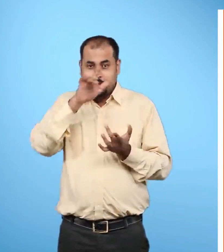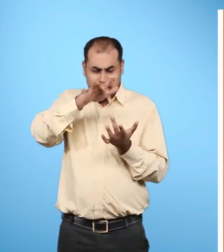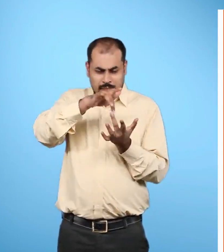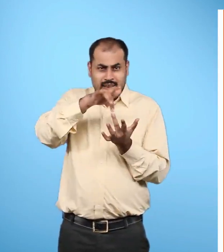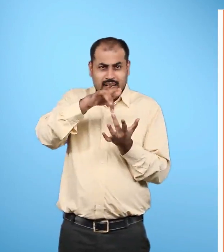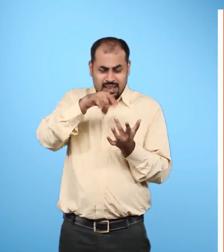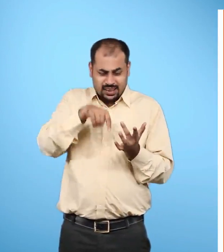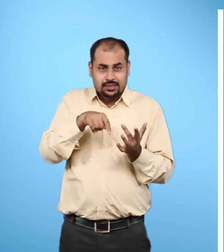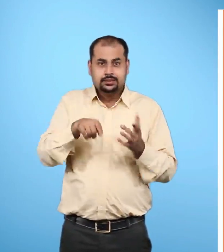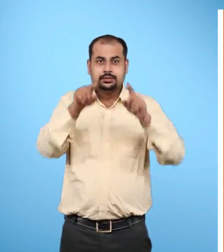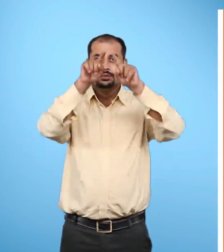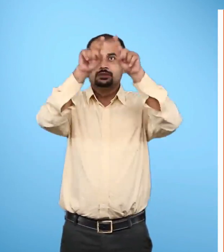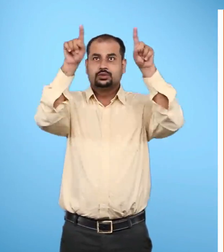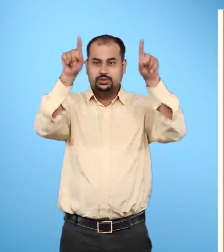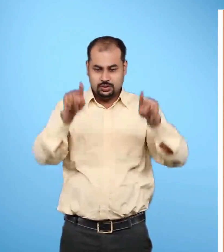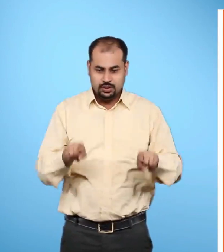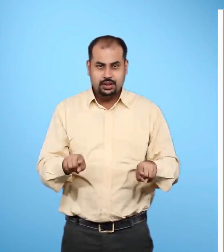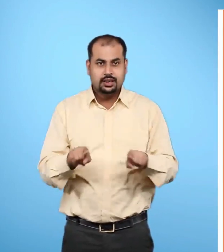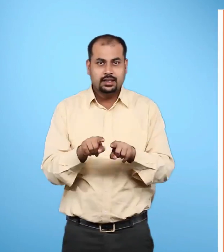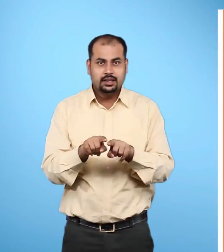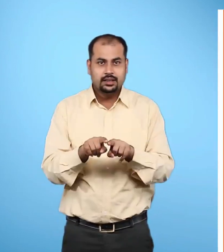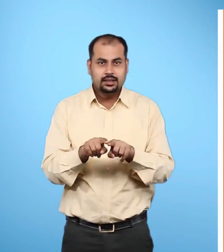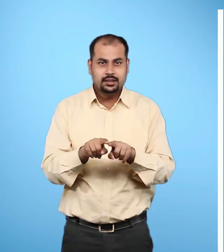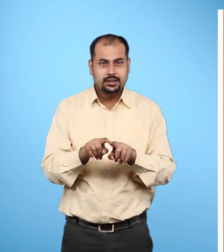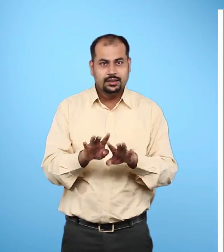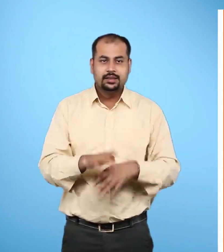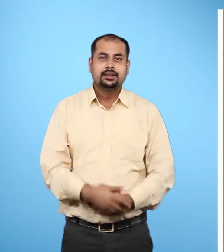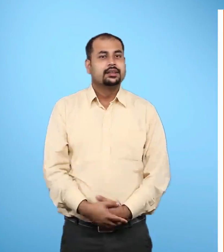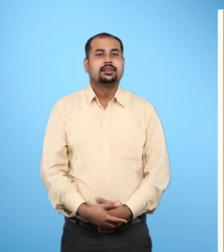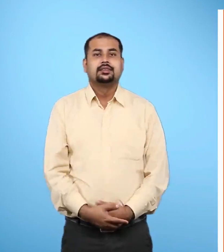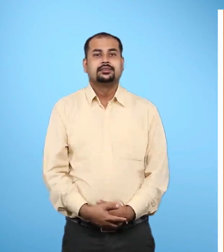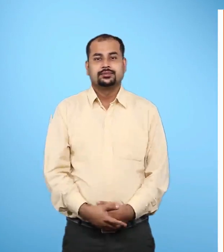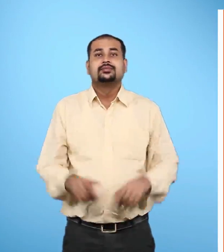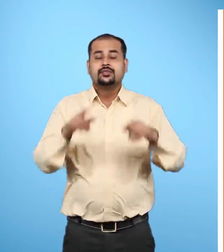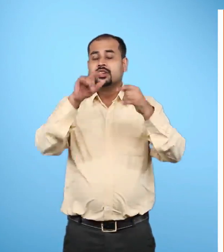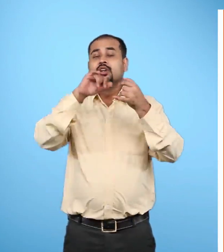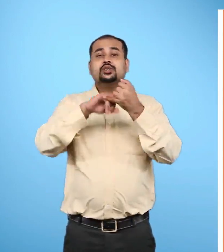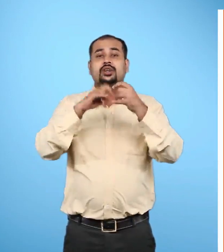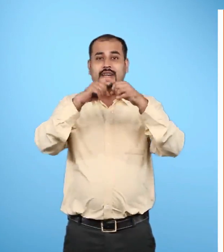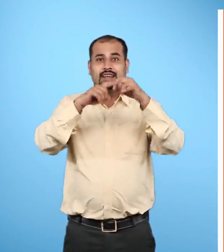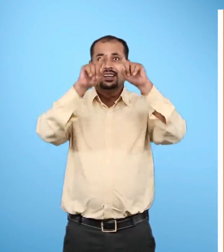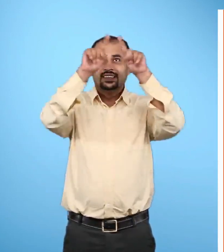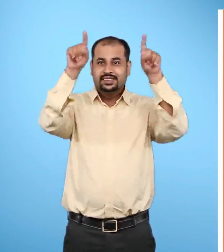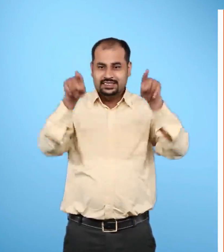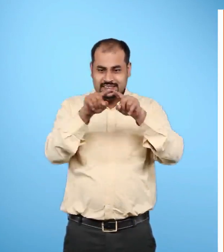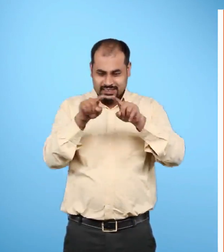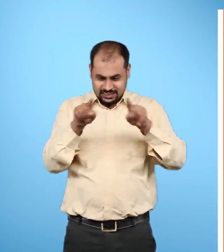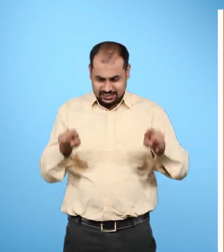We see a rectangular figure between them which is created by two squares on top of the other.